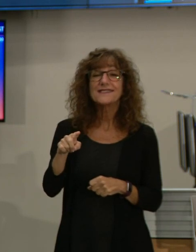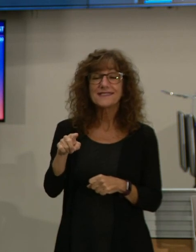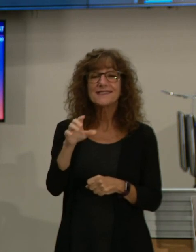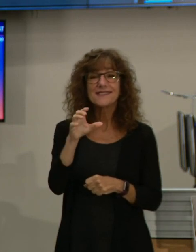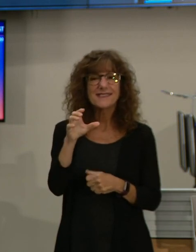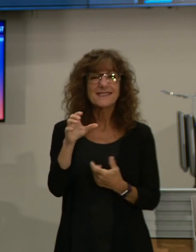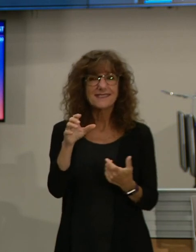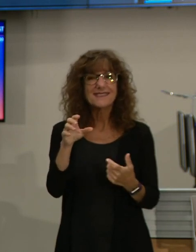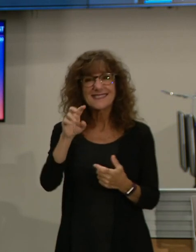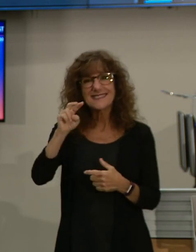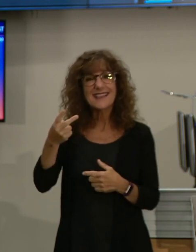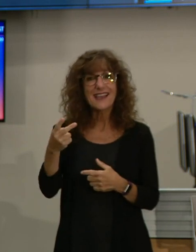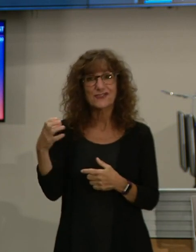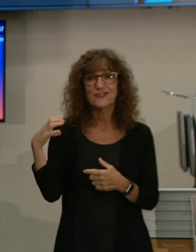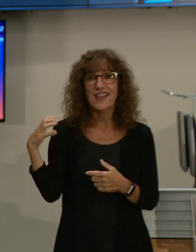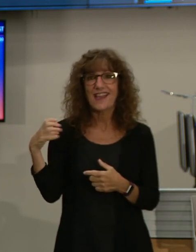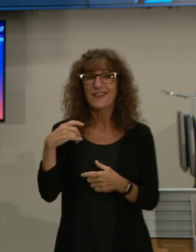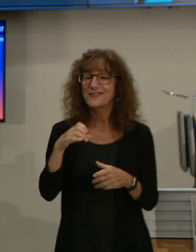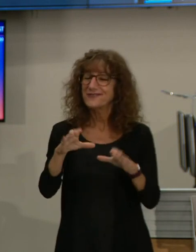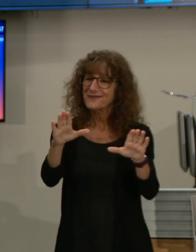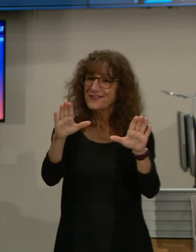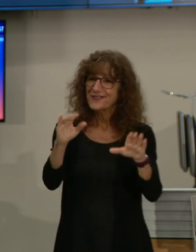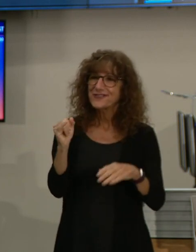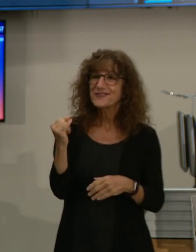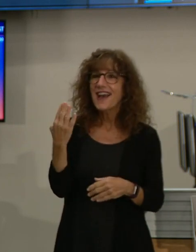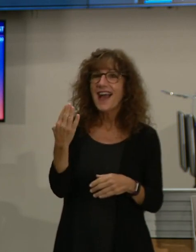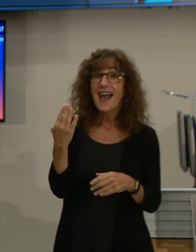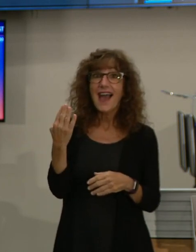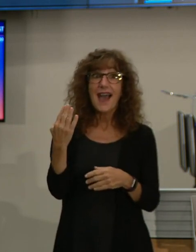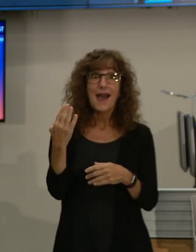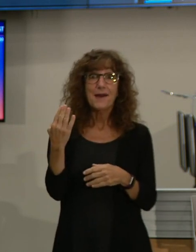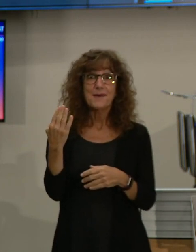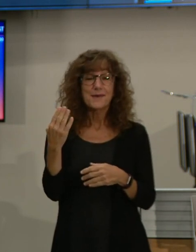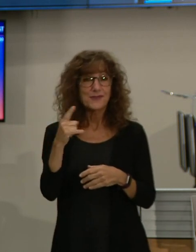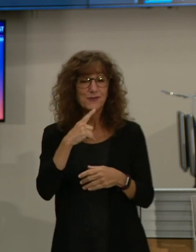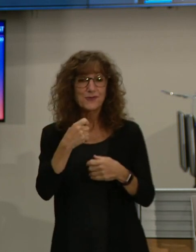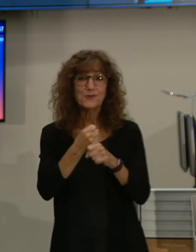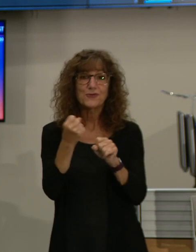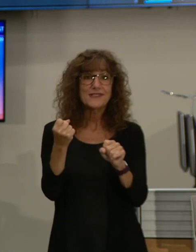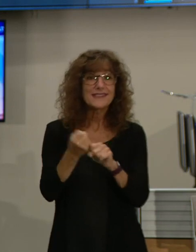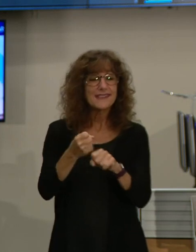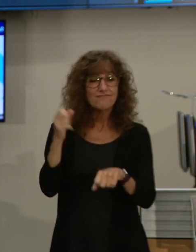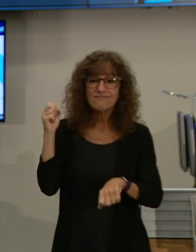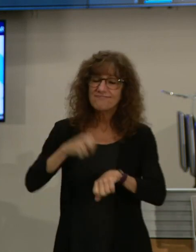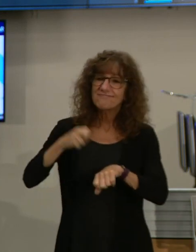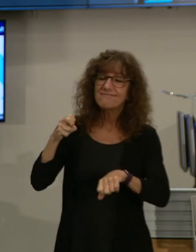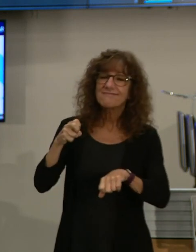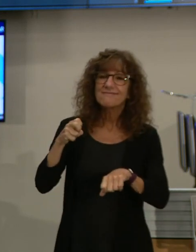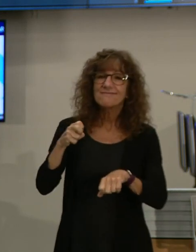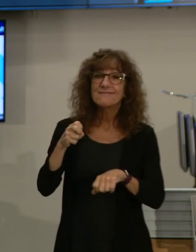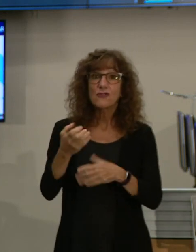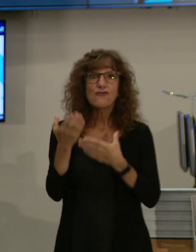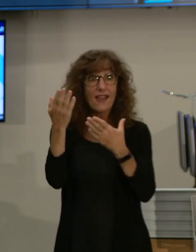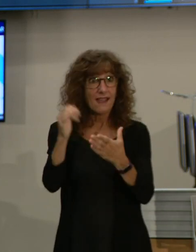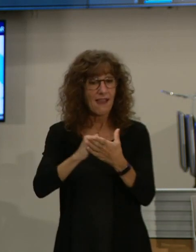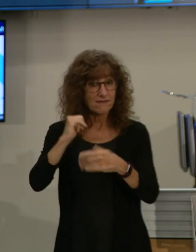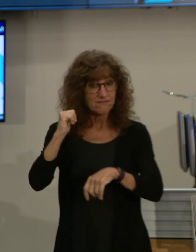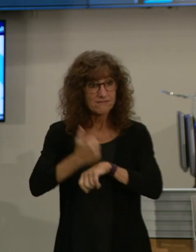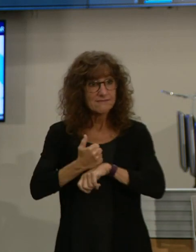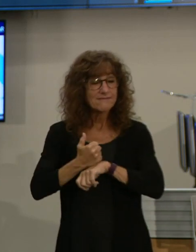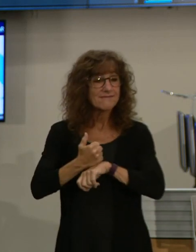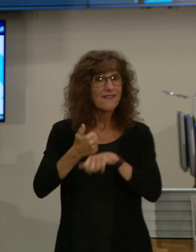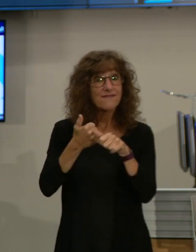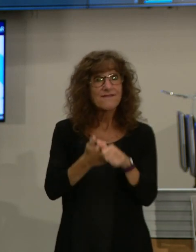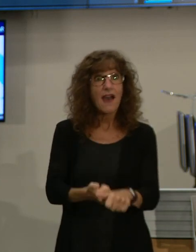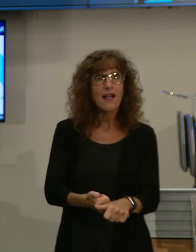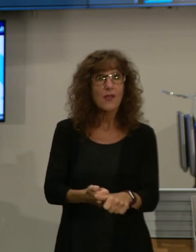Bill Von Haney. He's also doing an amazing job to, in real time, produce concrete recommendations that can be implemented in the